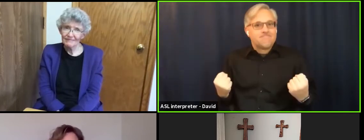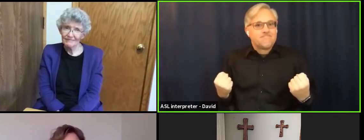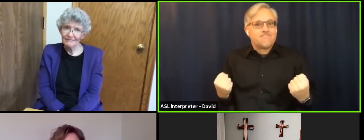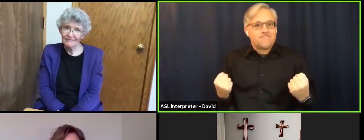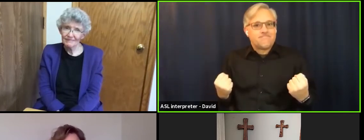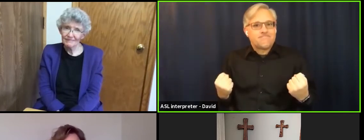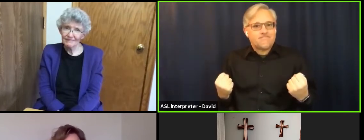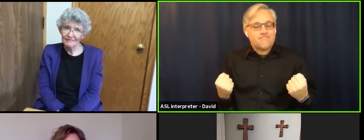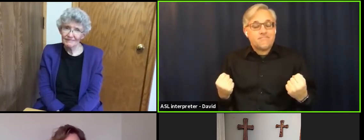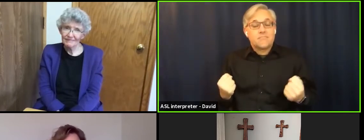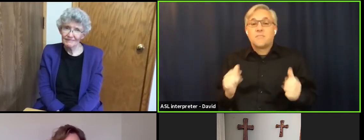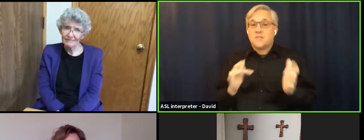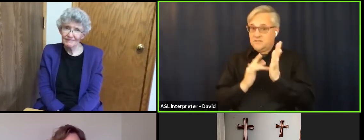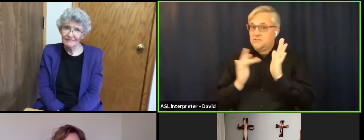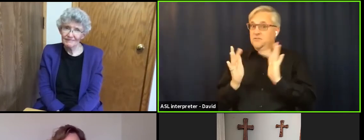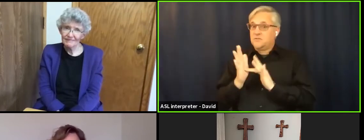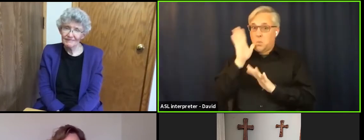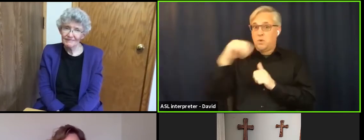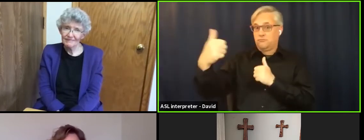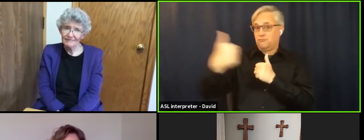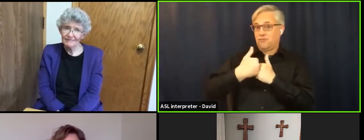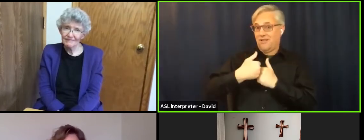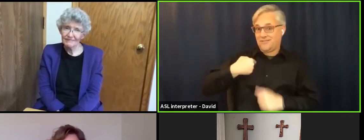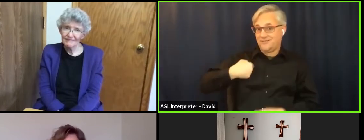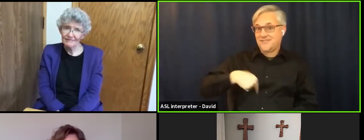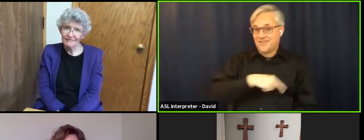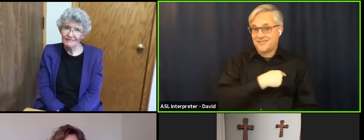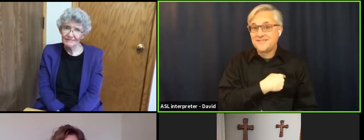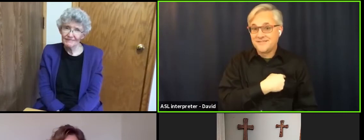Jesus challenges us.